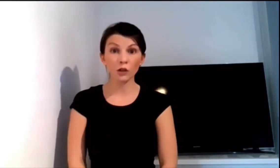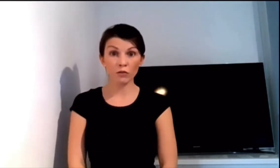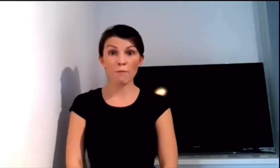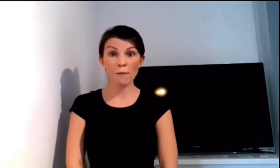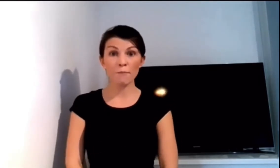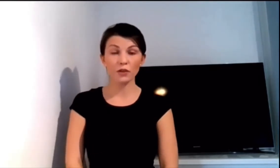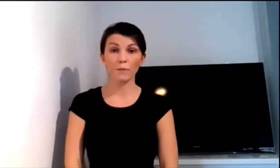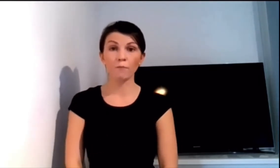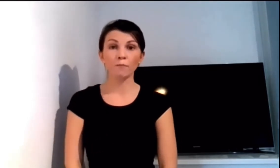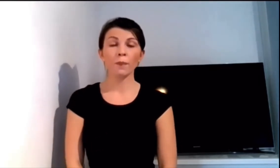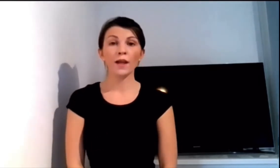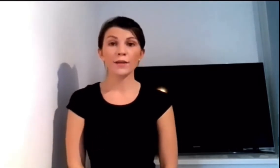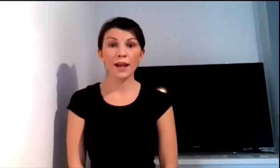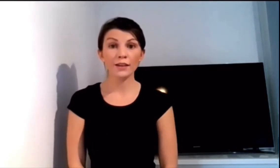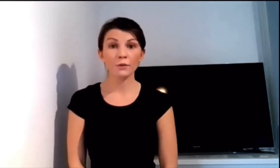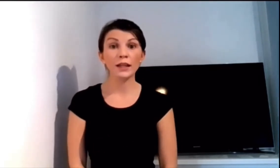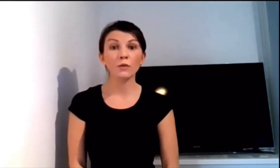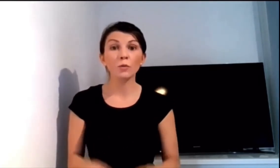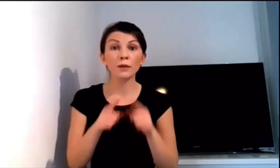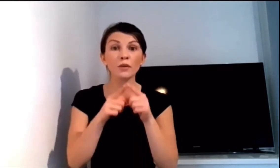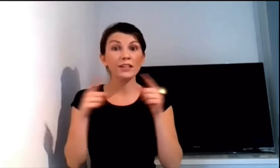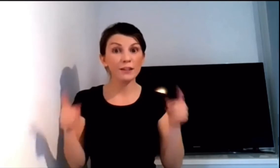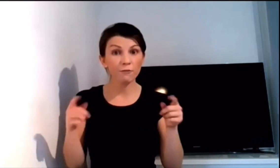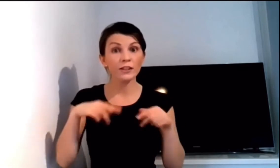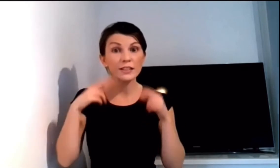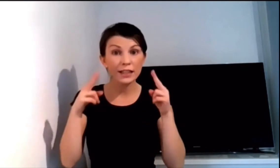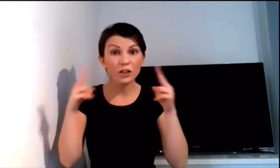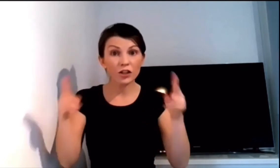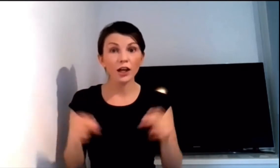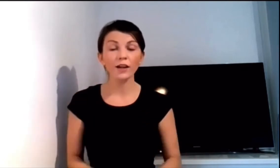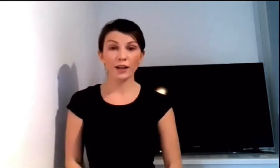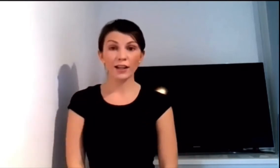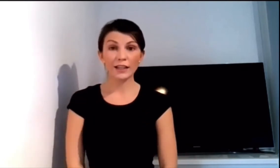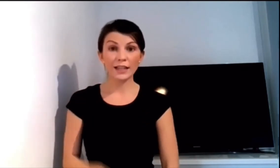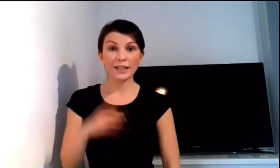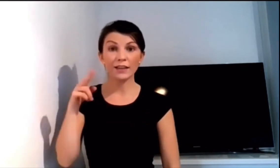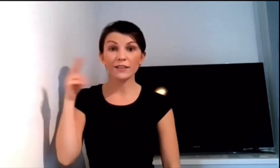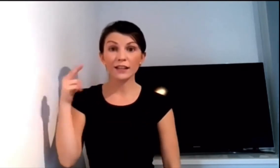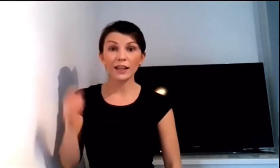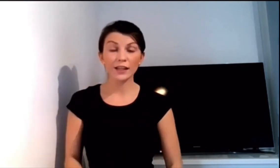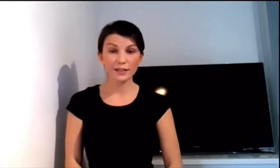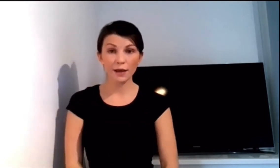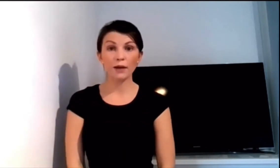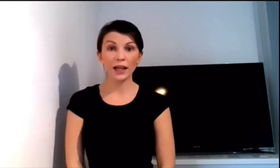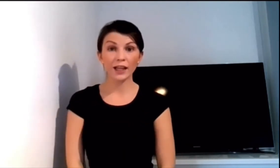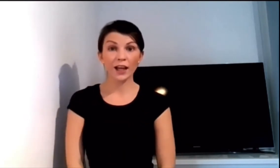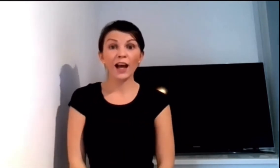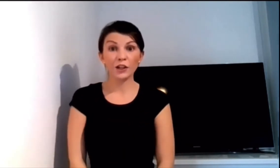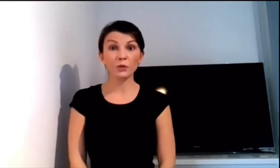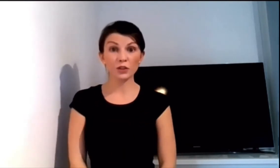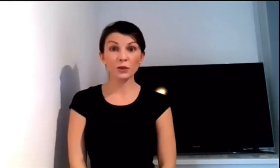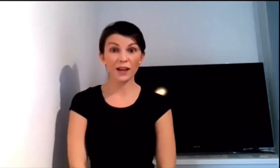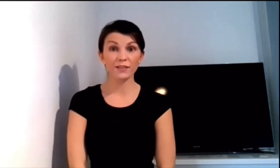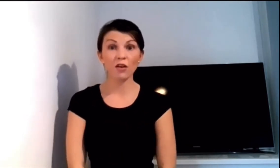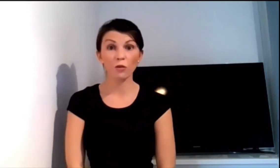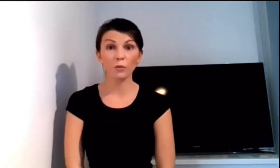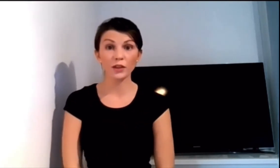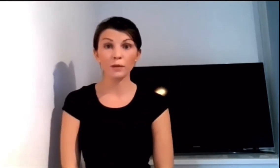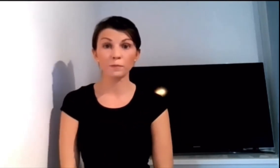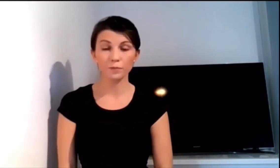remember them. Next week it will be with a different teacher leading the singing assembly, and you could do that song with them.